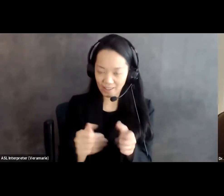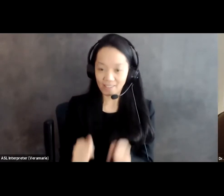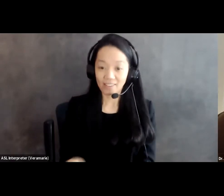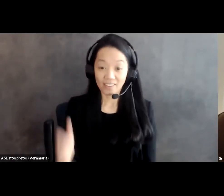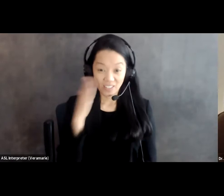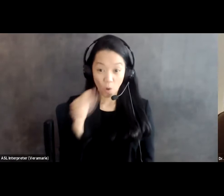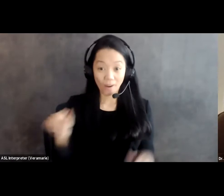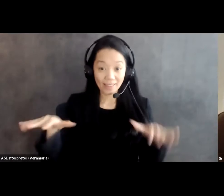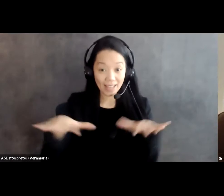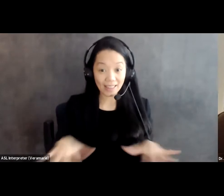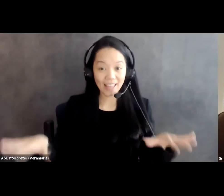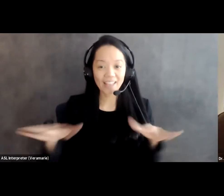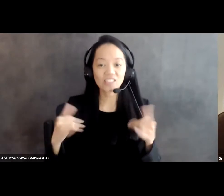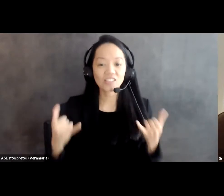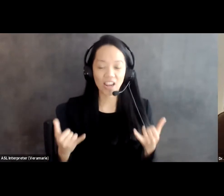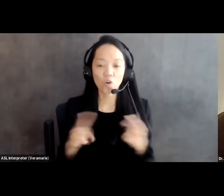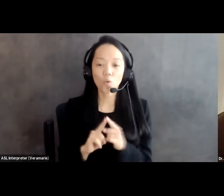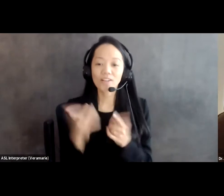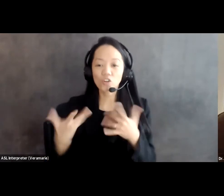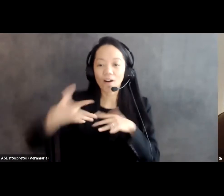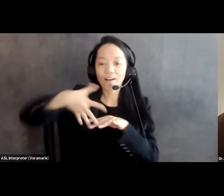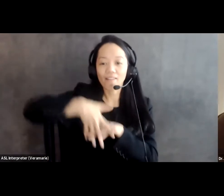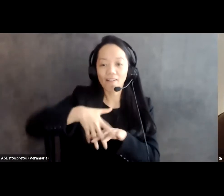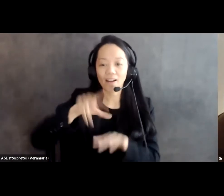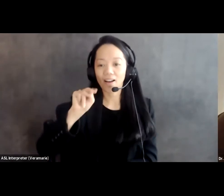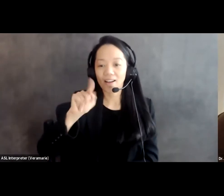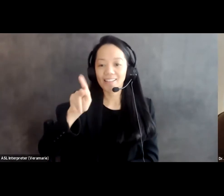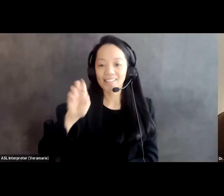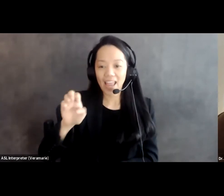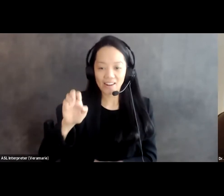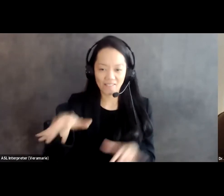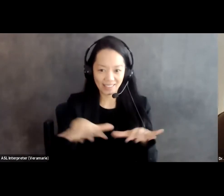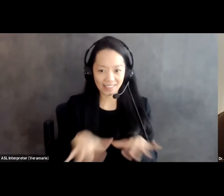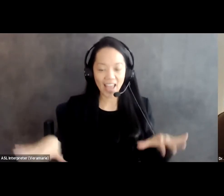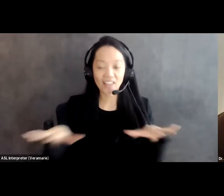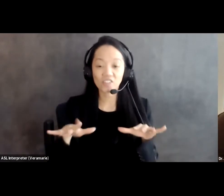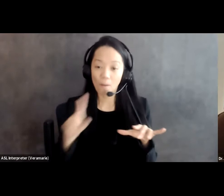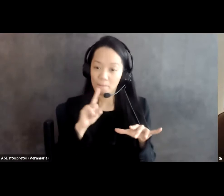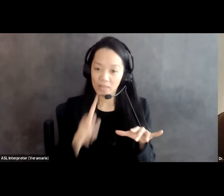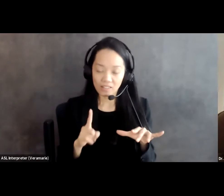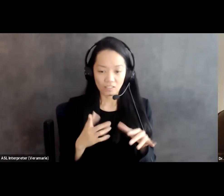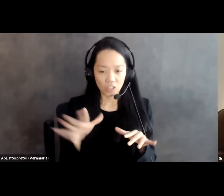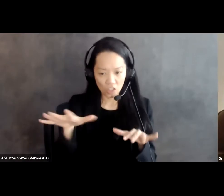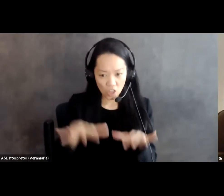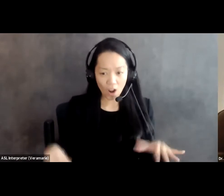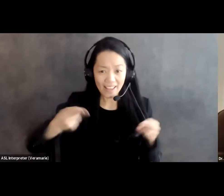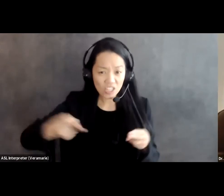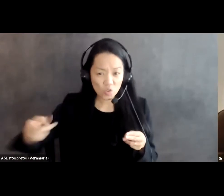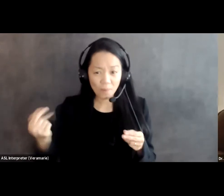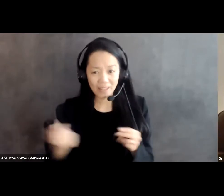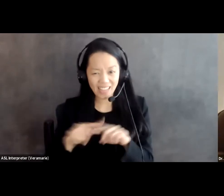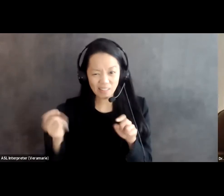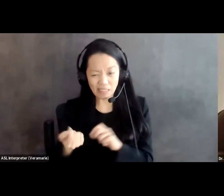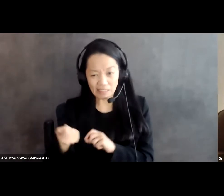we are on today are originally native lands, and their memories have largely been erased. But our Ogden Avenue, that many of you